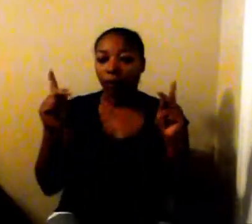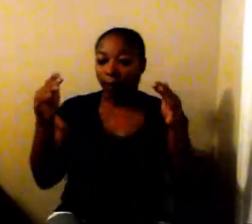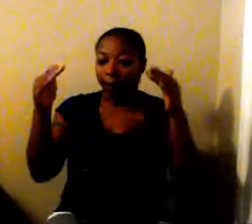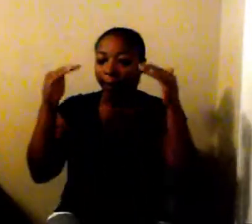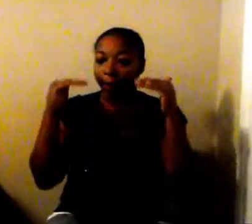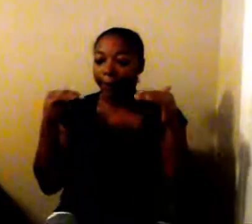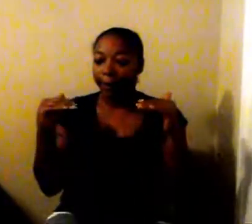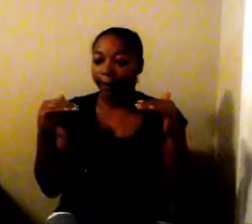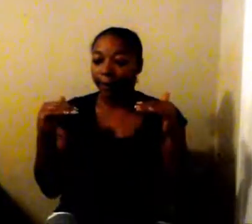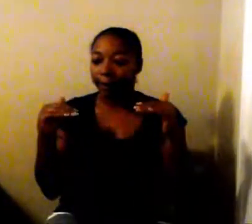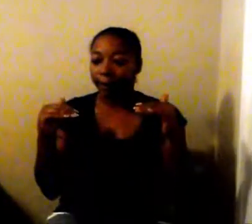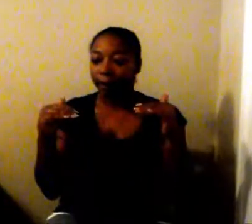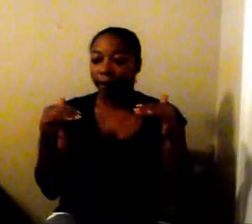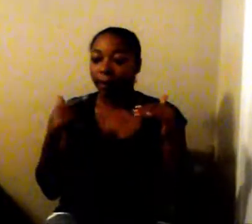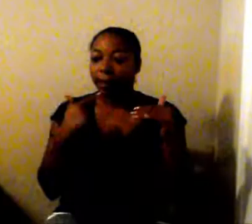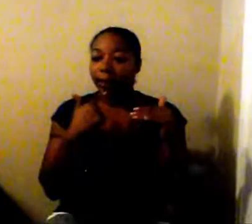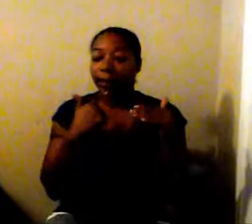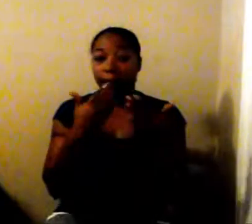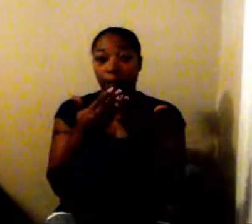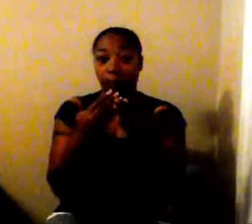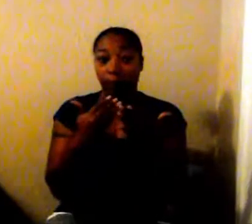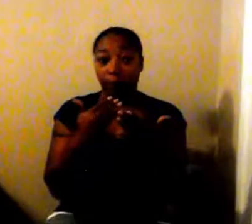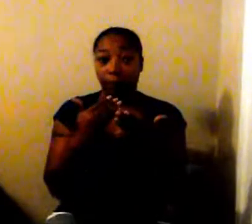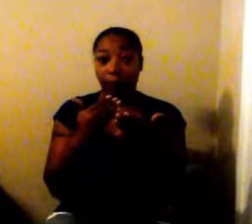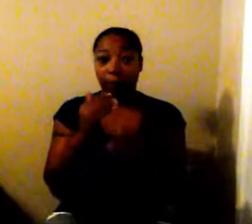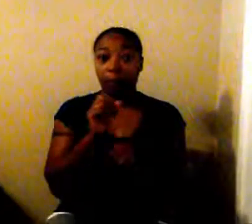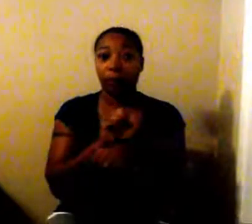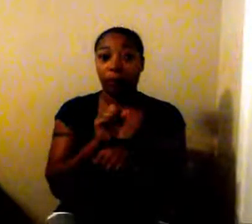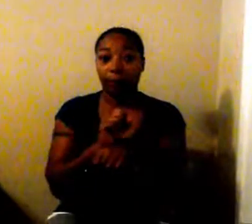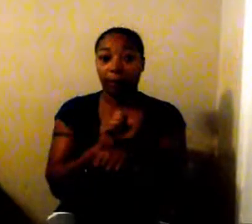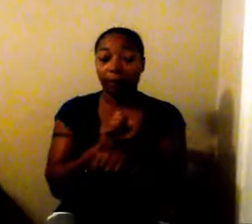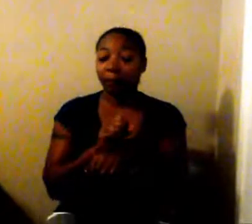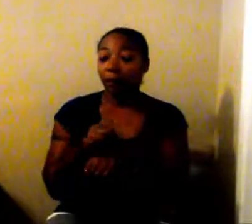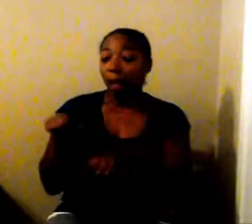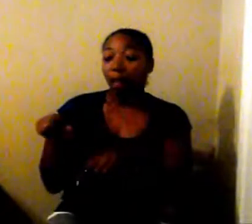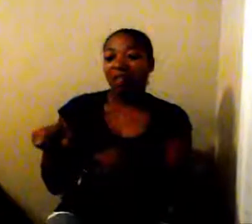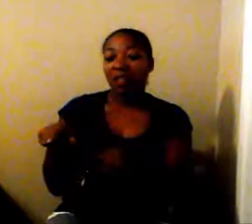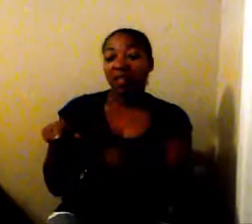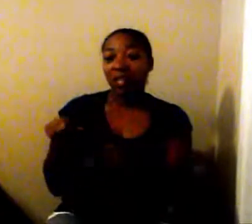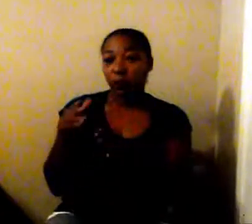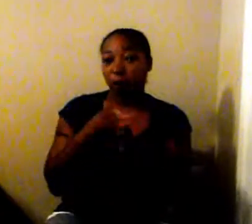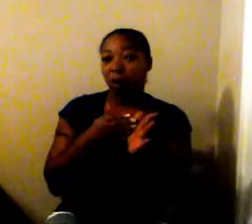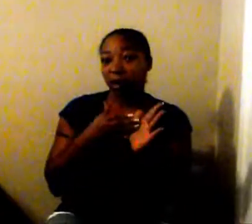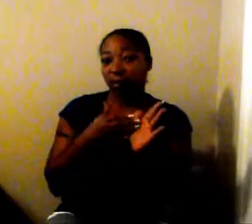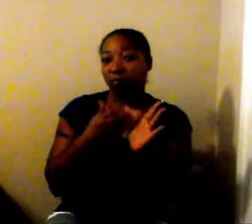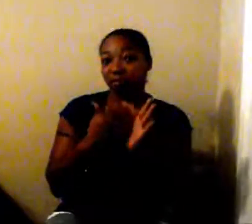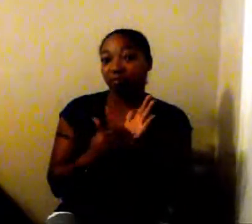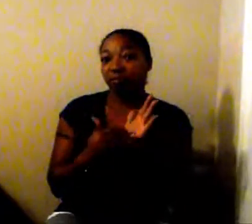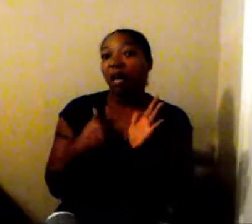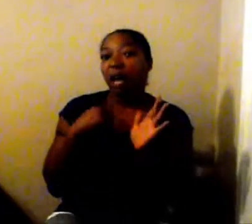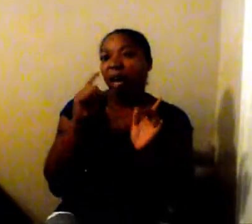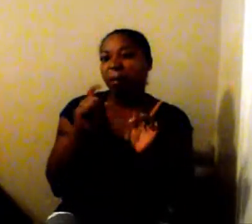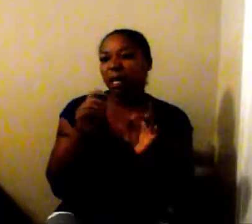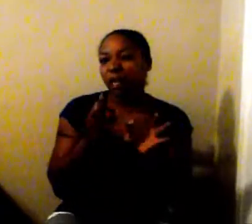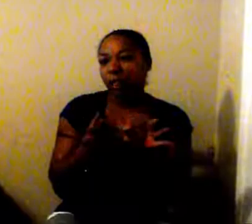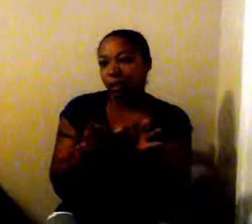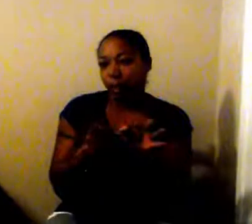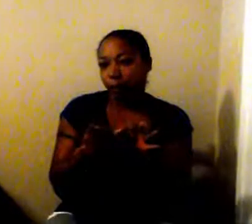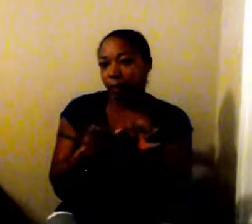Okay, next it says previous employment. This part I'm going to need to explain